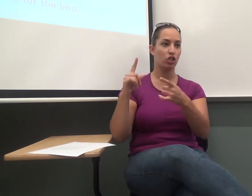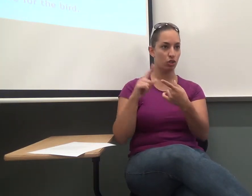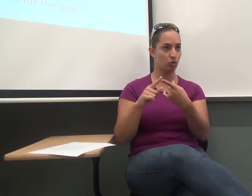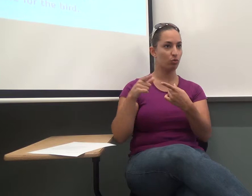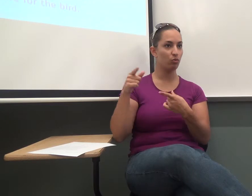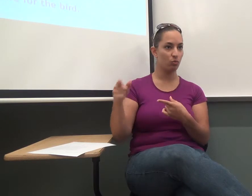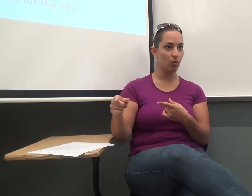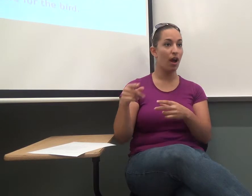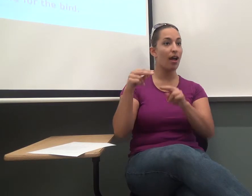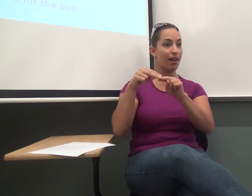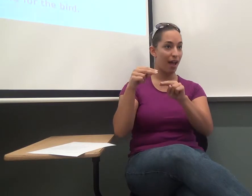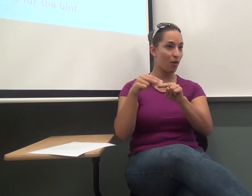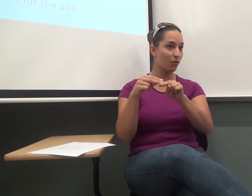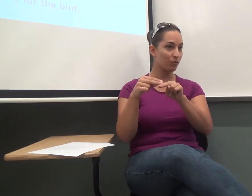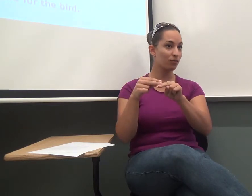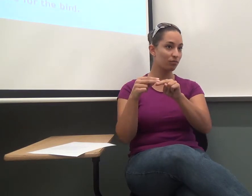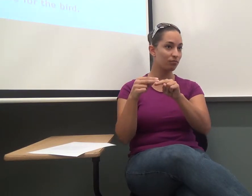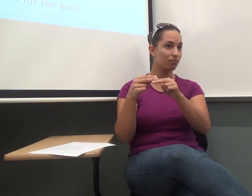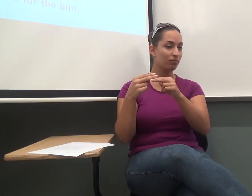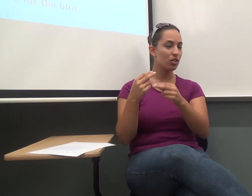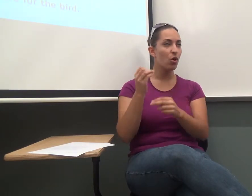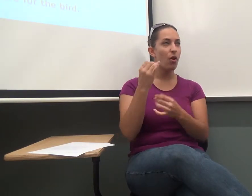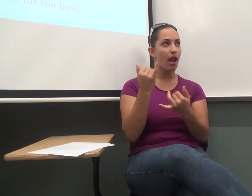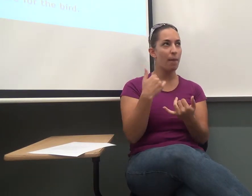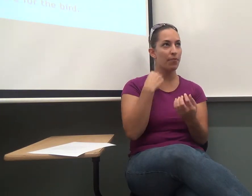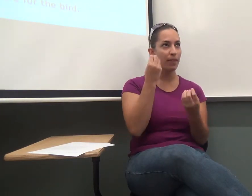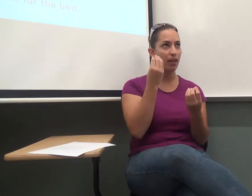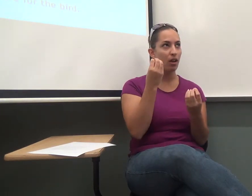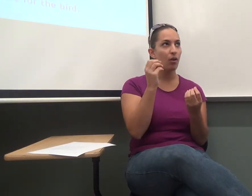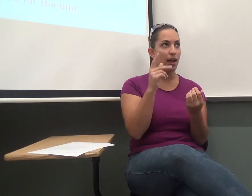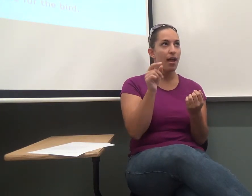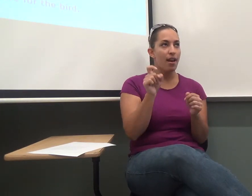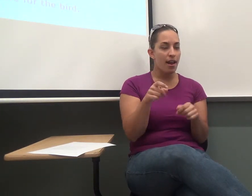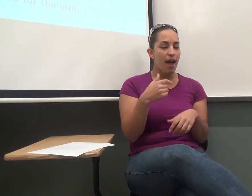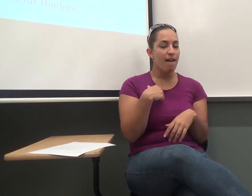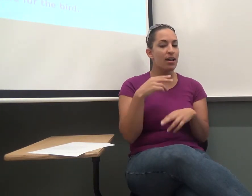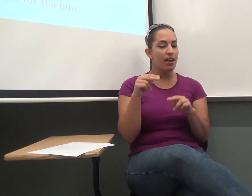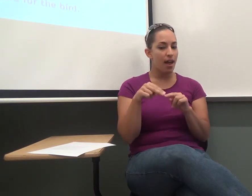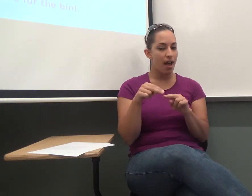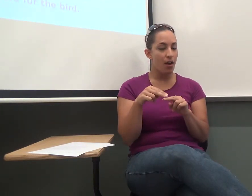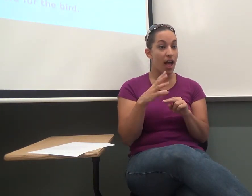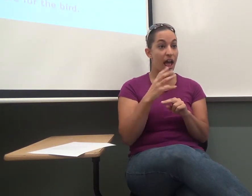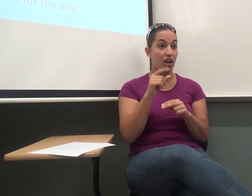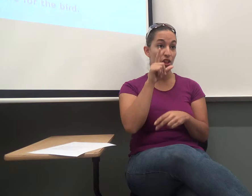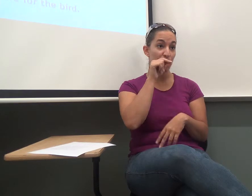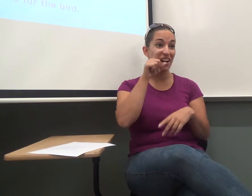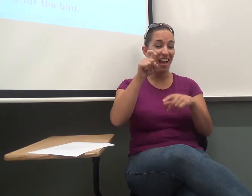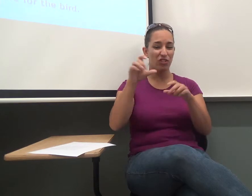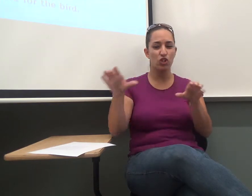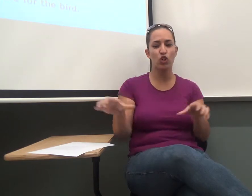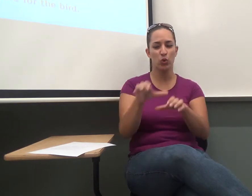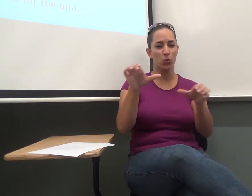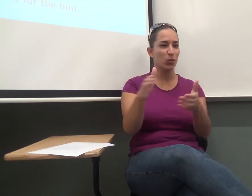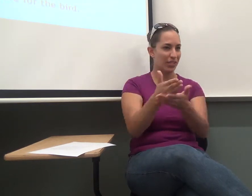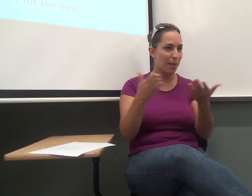a noun. Okay, so now I'm thinking, okay, I got to have a noun in there. And the bird's got to do something to show me that they